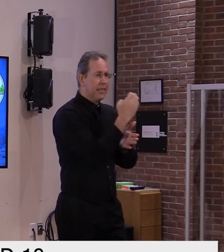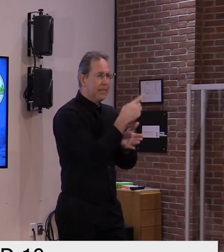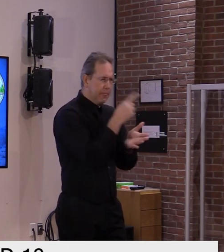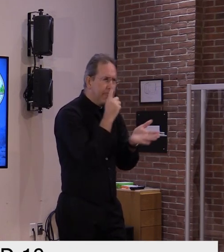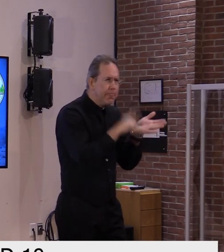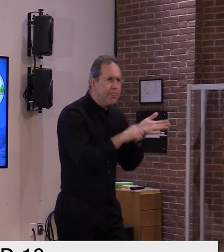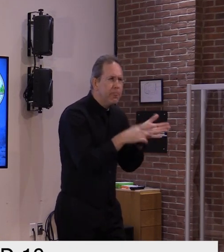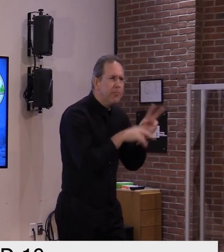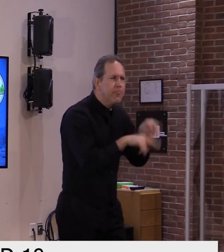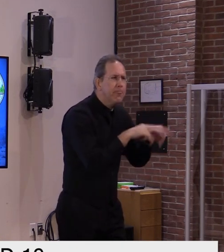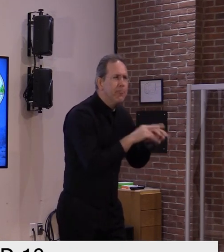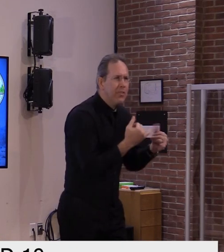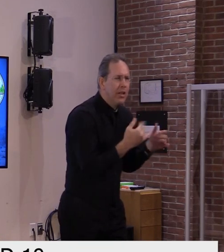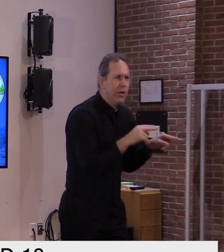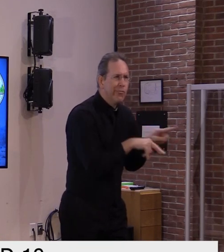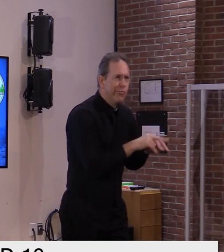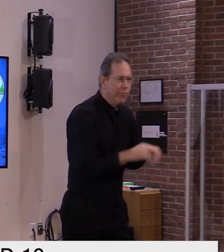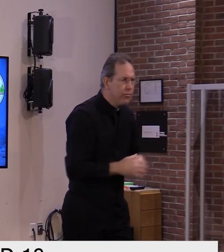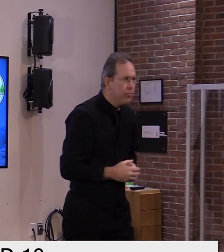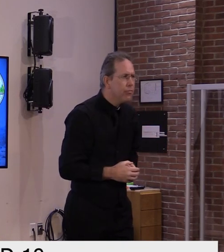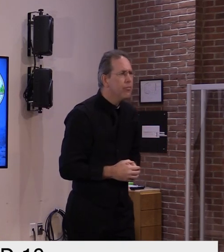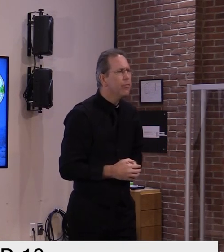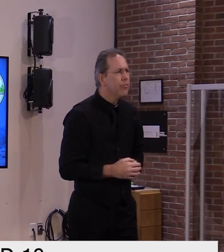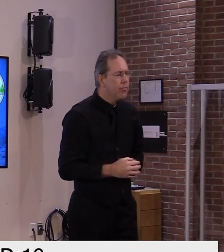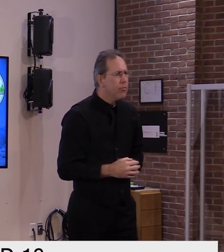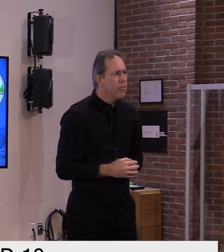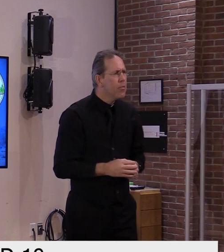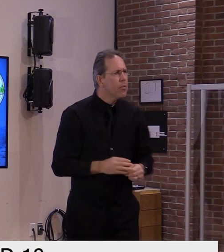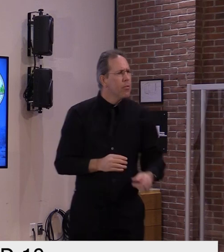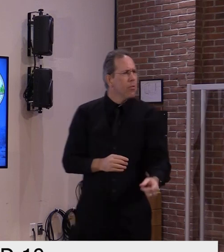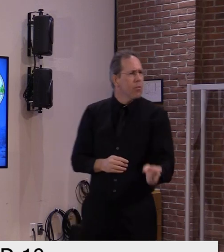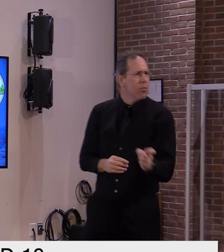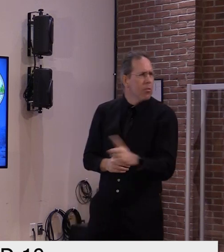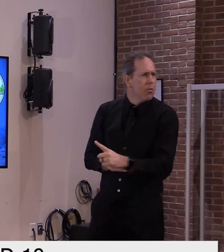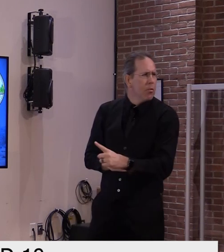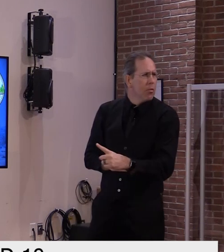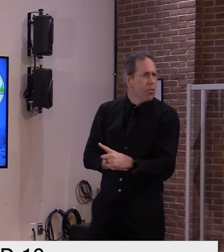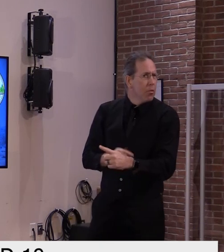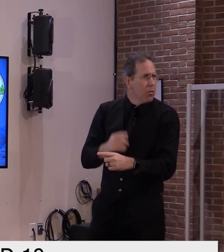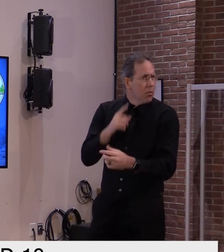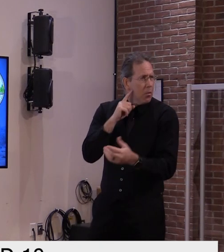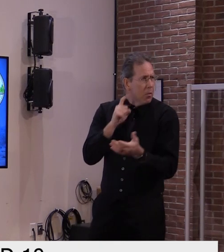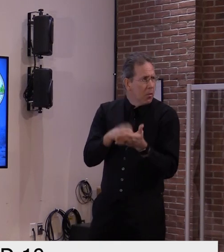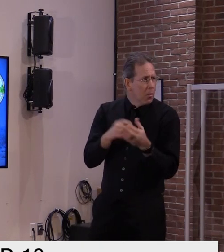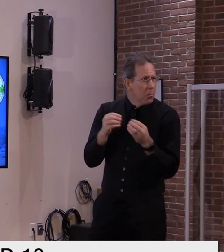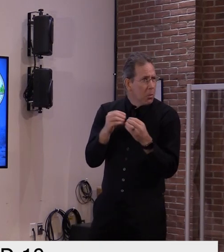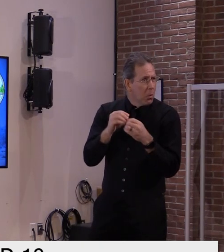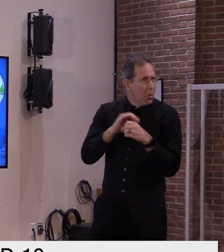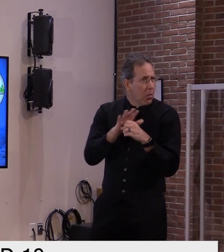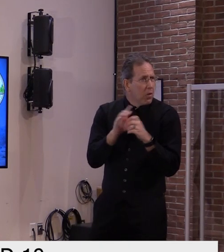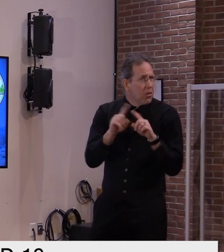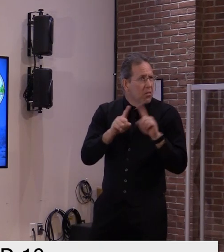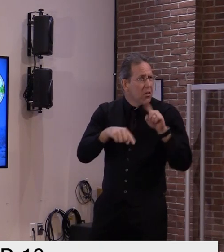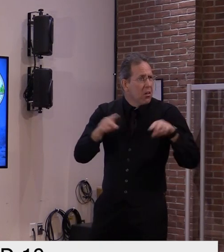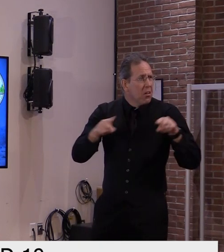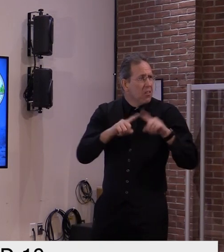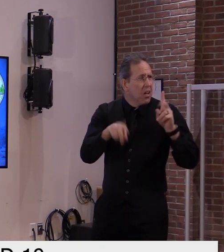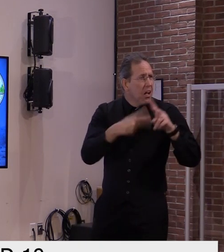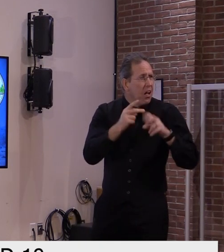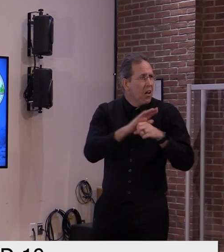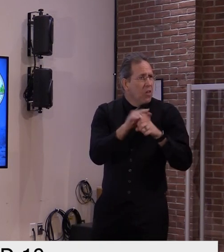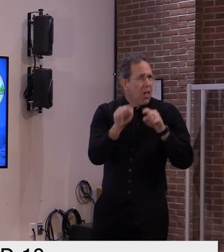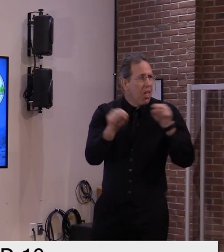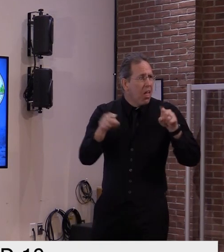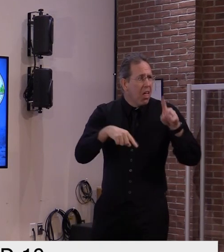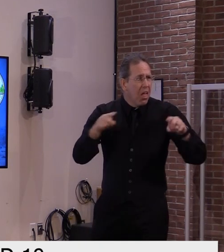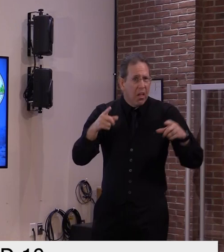How concerned are you that, since we are seeing variants now, that we may see one that the vaccine doesn't work against and we'd essentially have to start from square